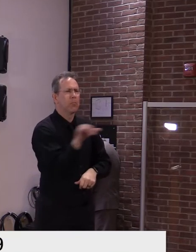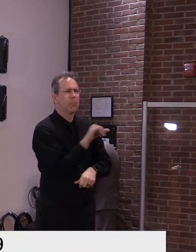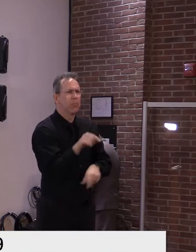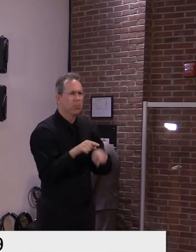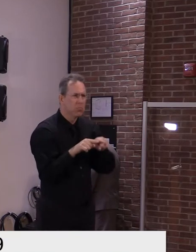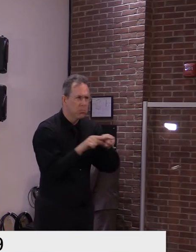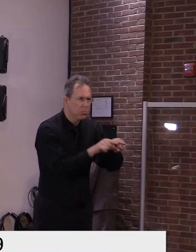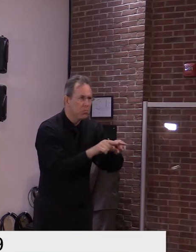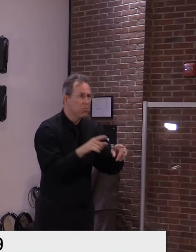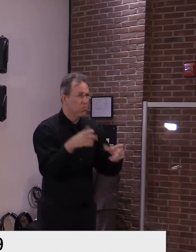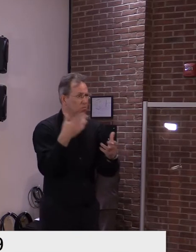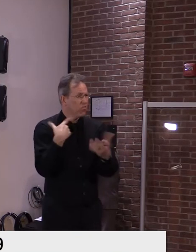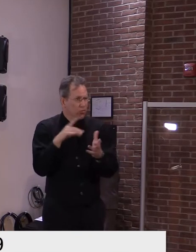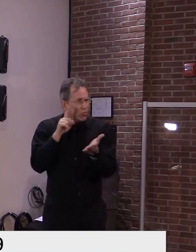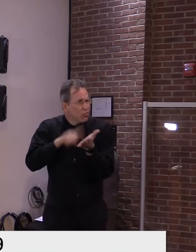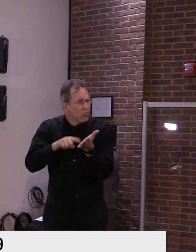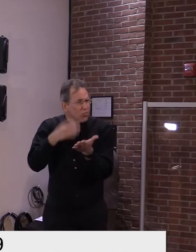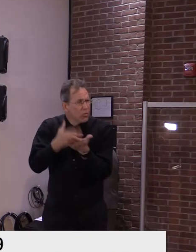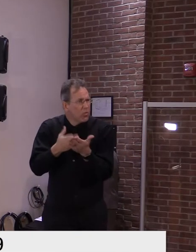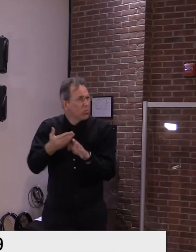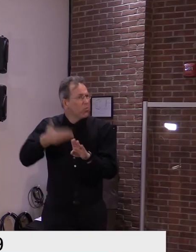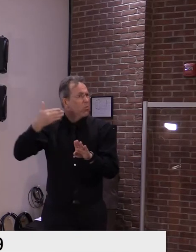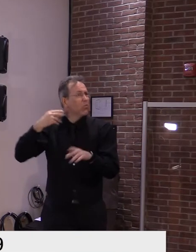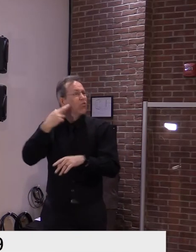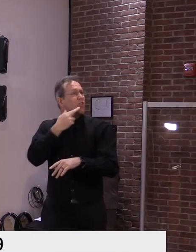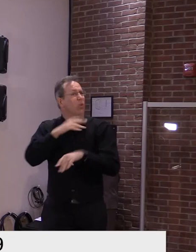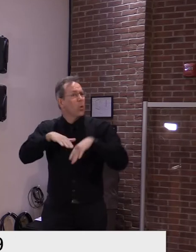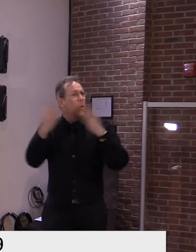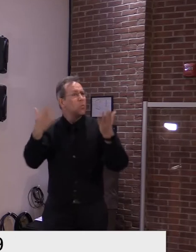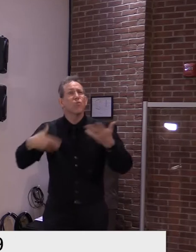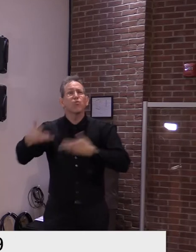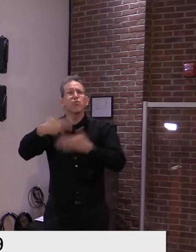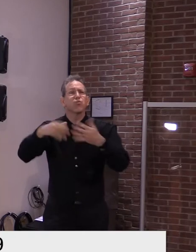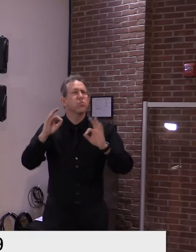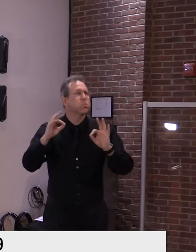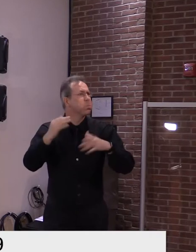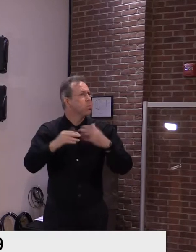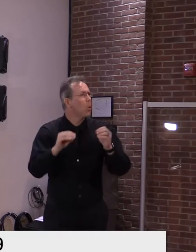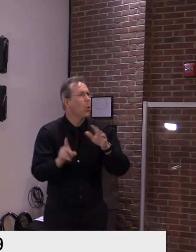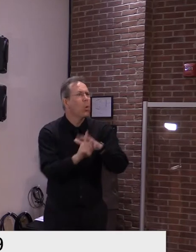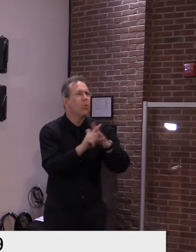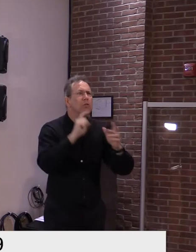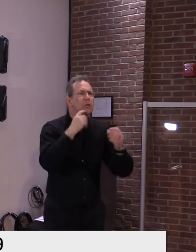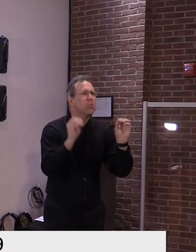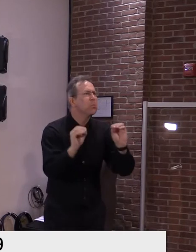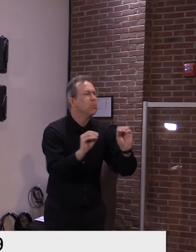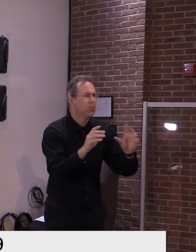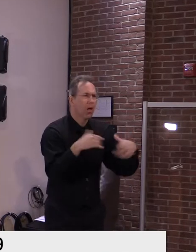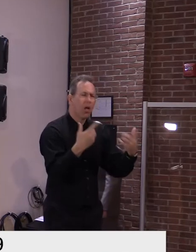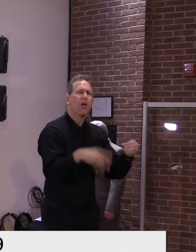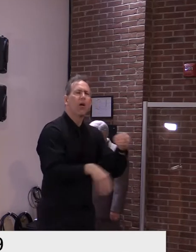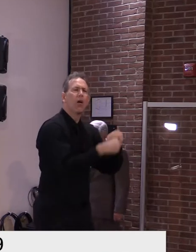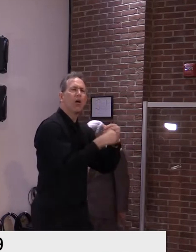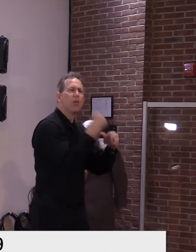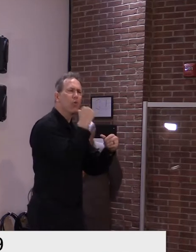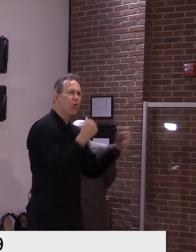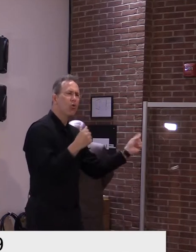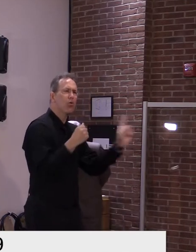our guidance, they've been very successful in mitigating any spread of COVID or the spread of COVID